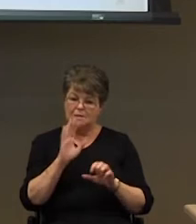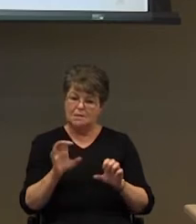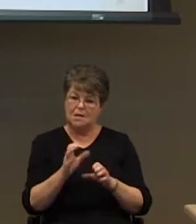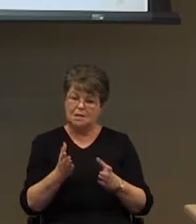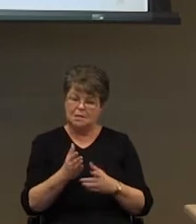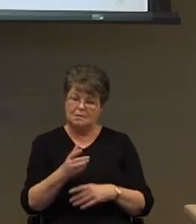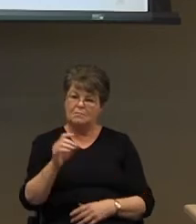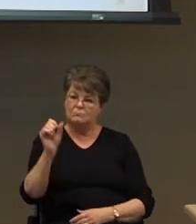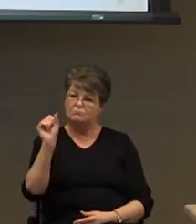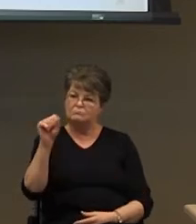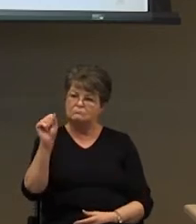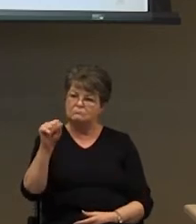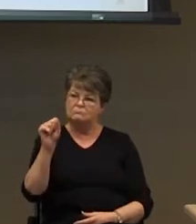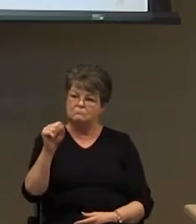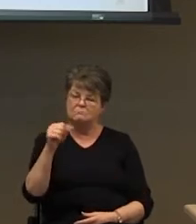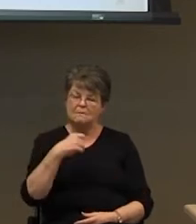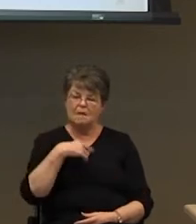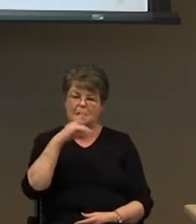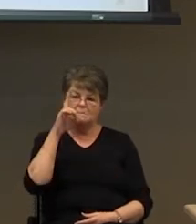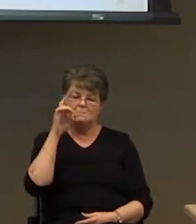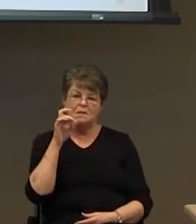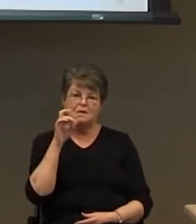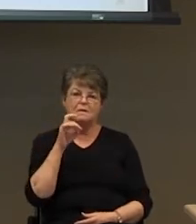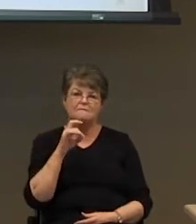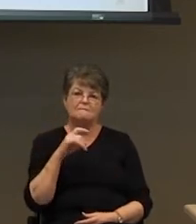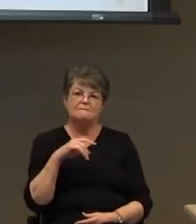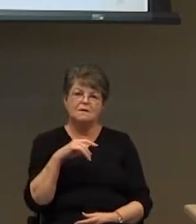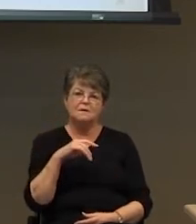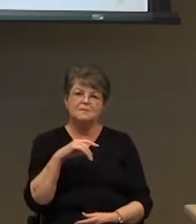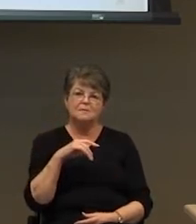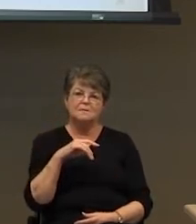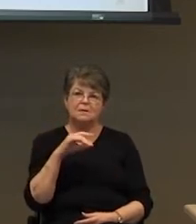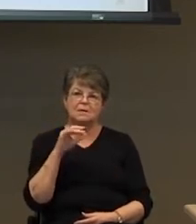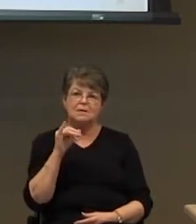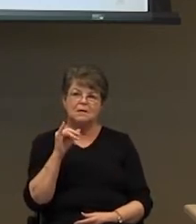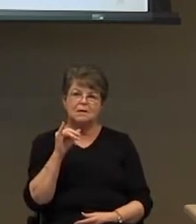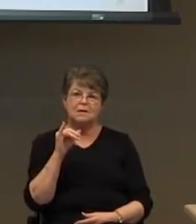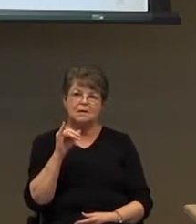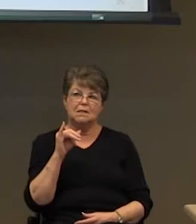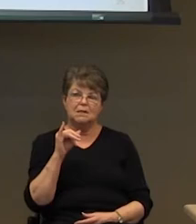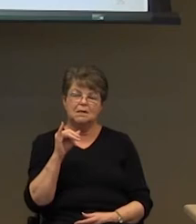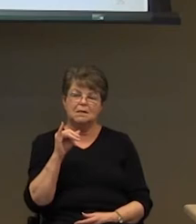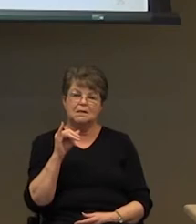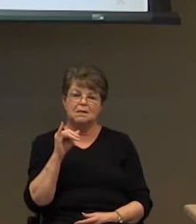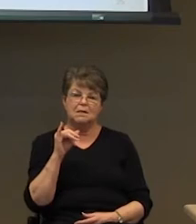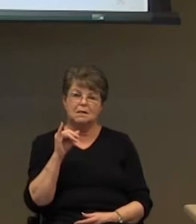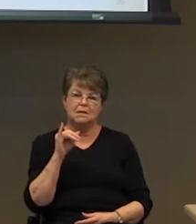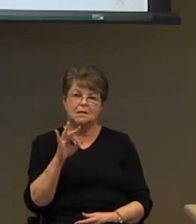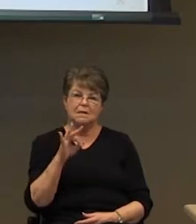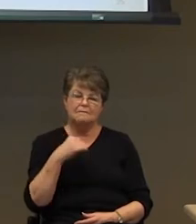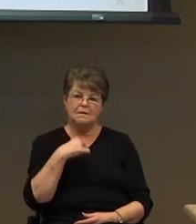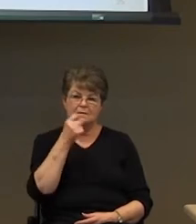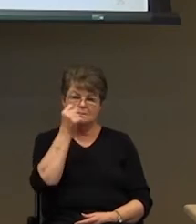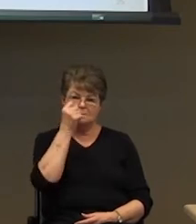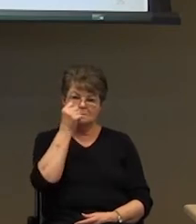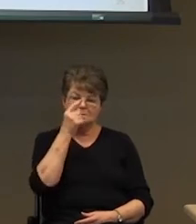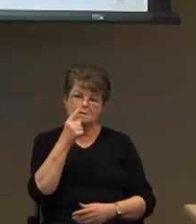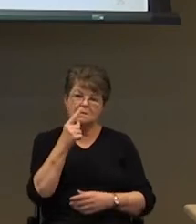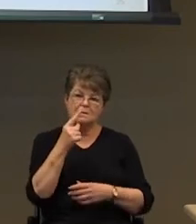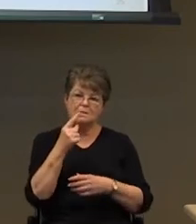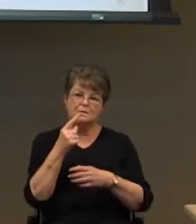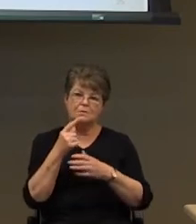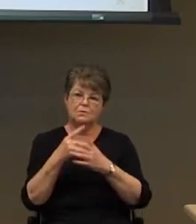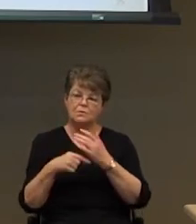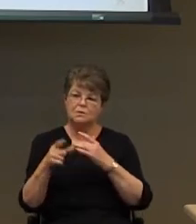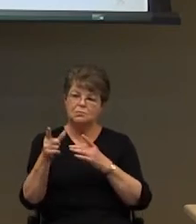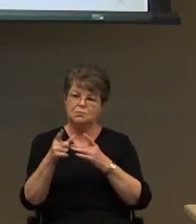Sure. I would believe if I'm distilling what you're asking from what I'm presenting is